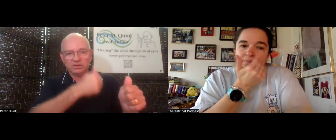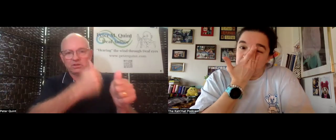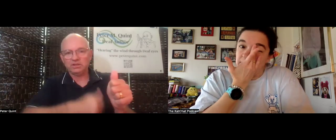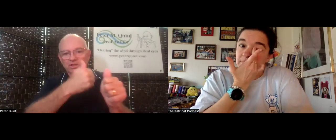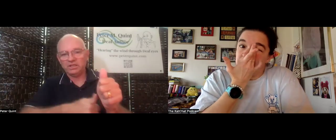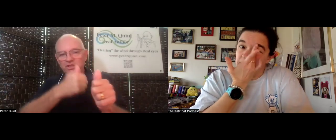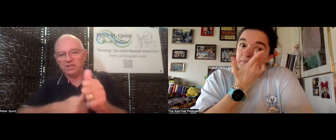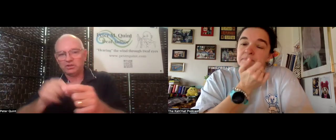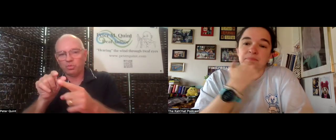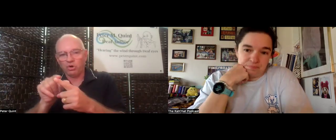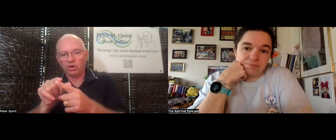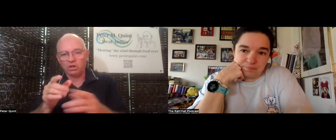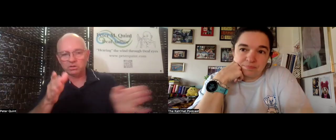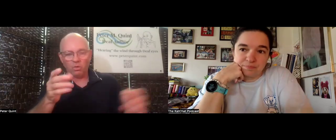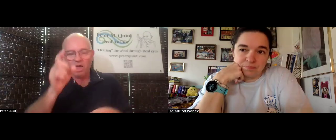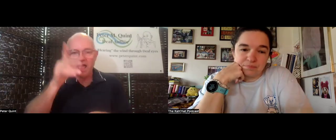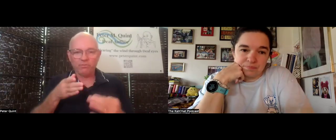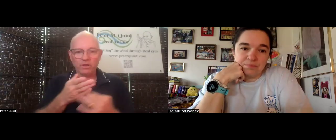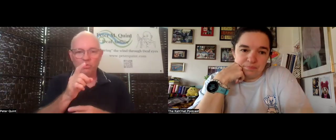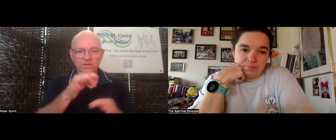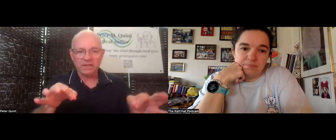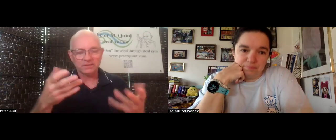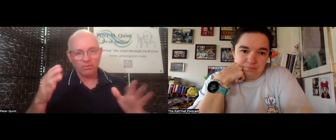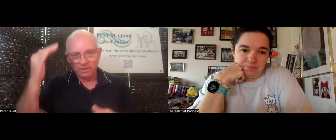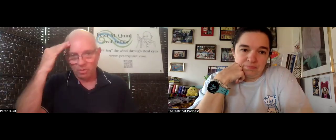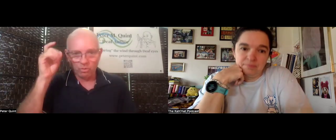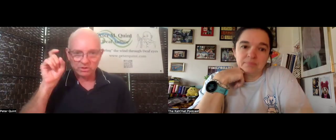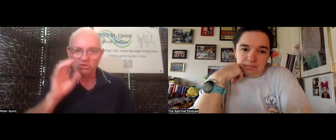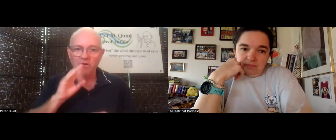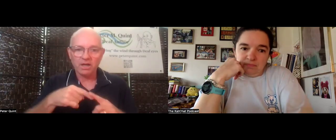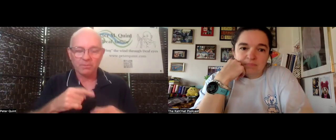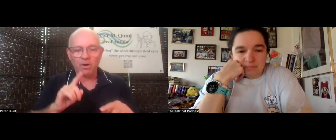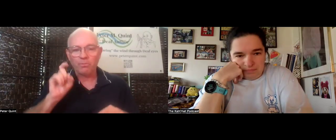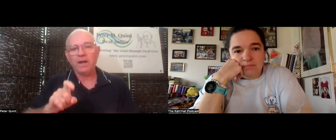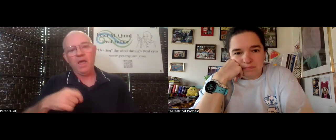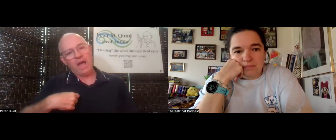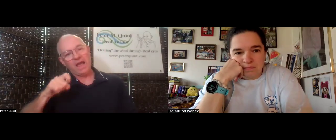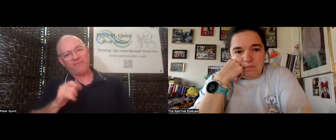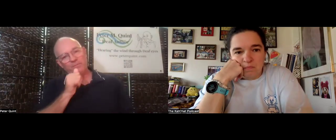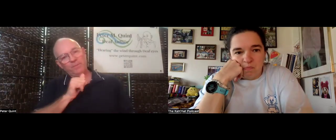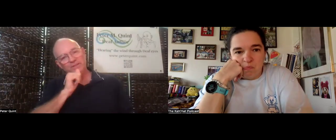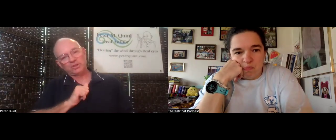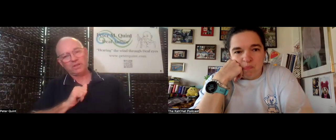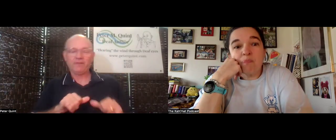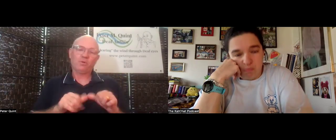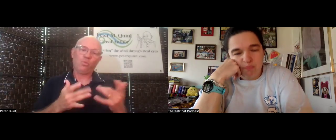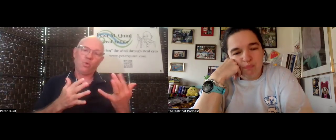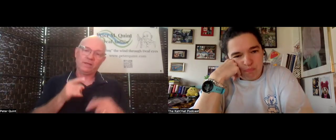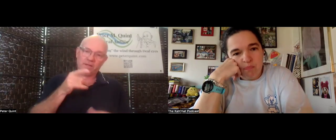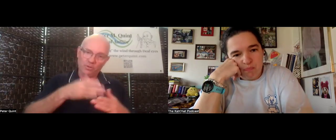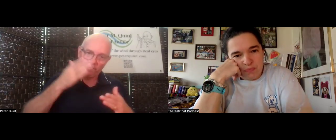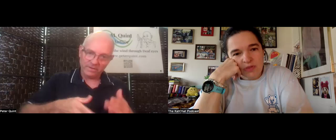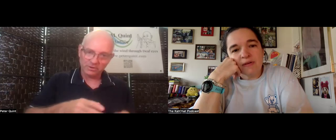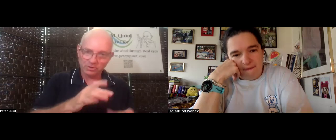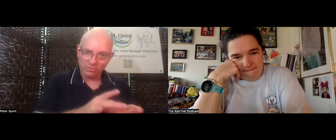sign each word. So halfway through the sentence, I already know what you're talking about, but I have to be patient. I have to